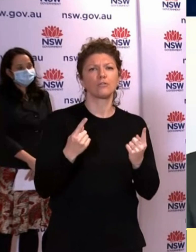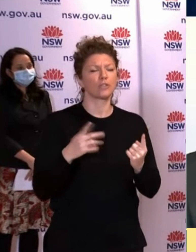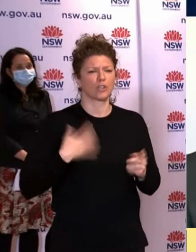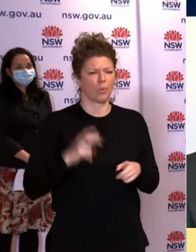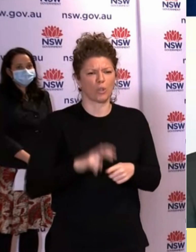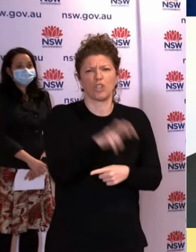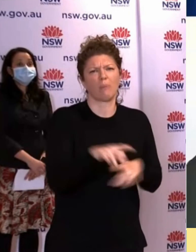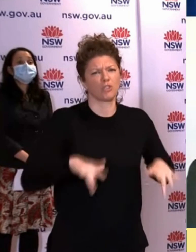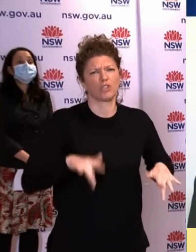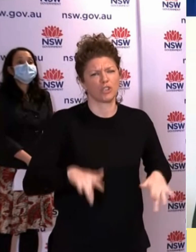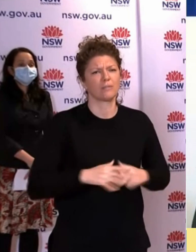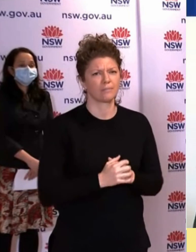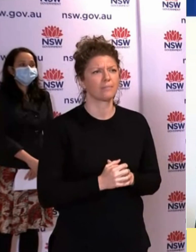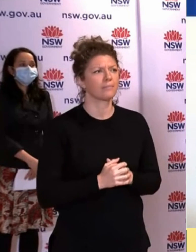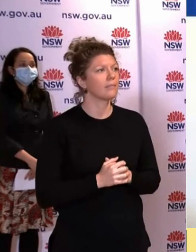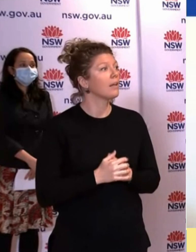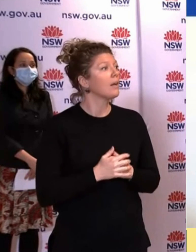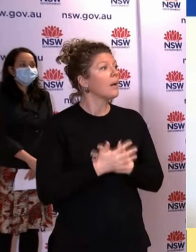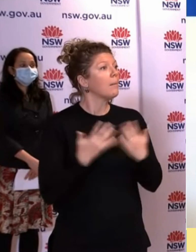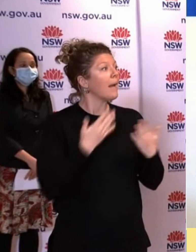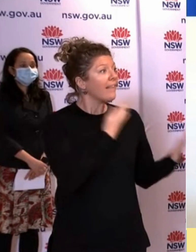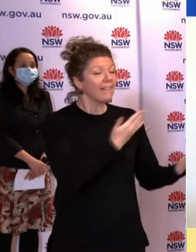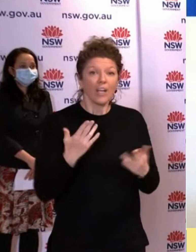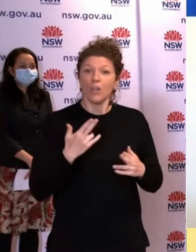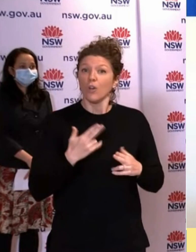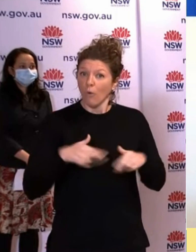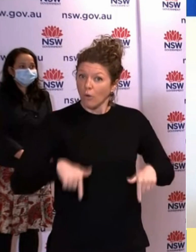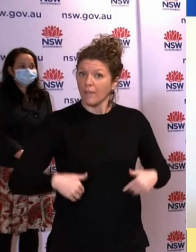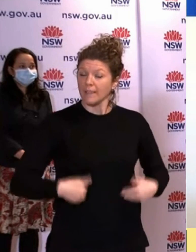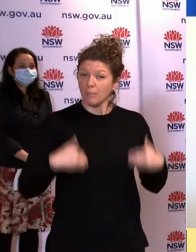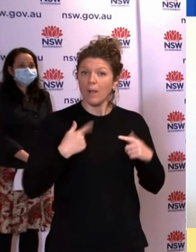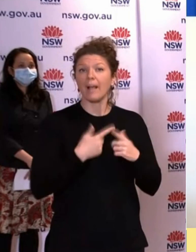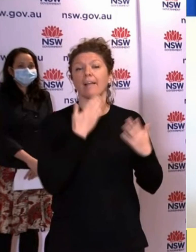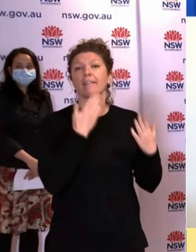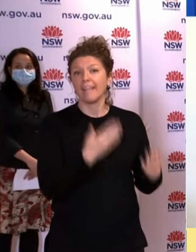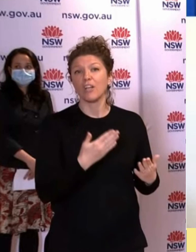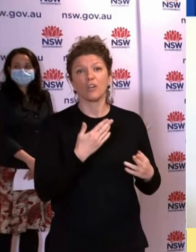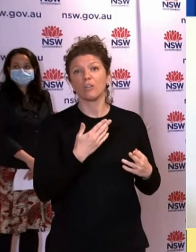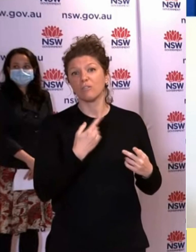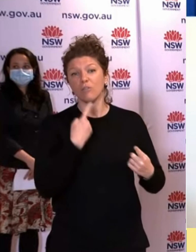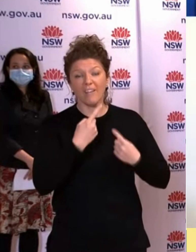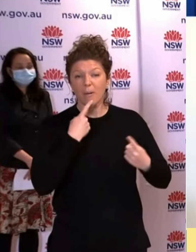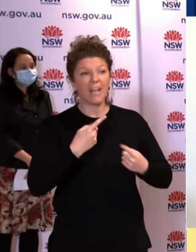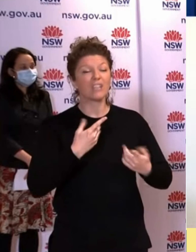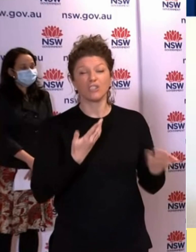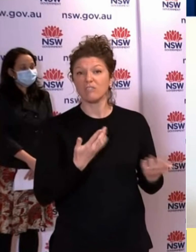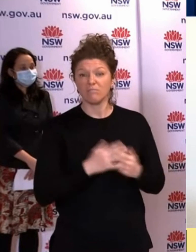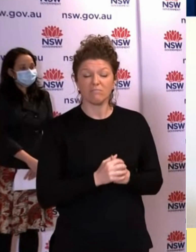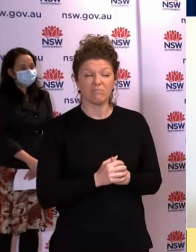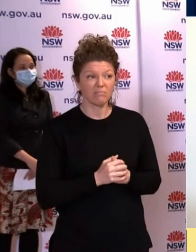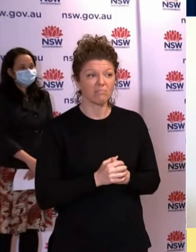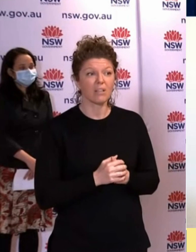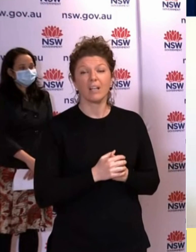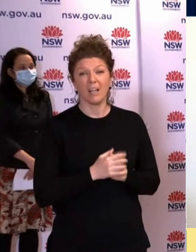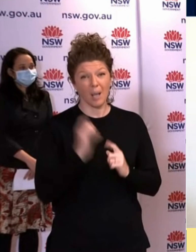jump too far ahead. I want to thank everybody for your courtesy this morning, and thank you for getting the message out and importance of